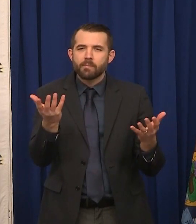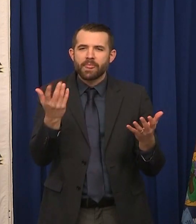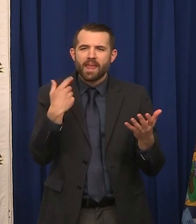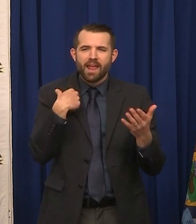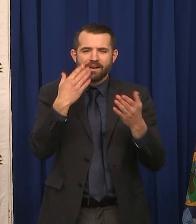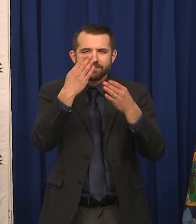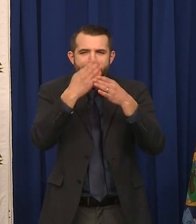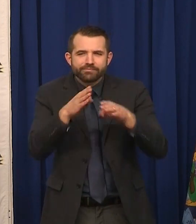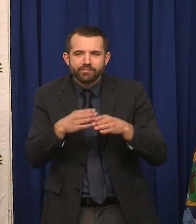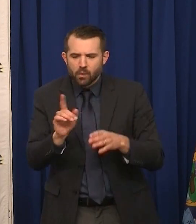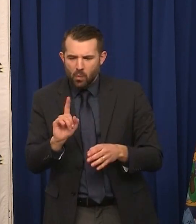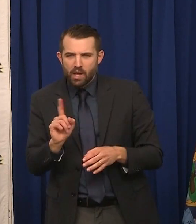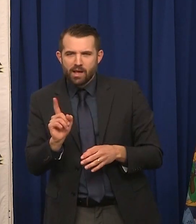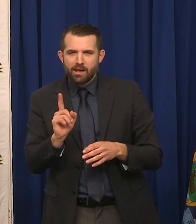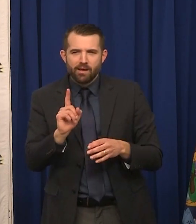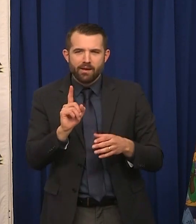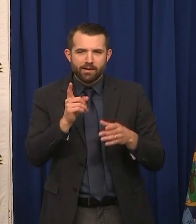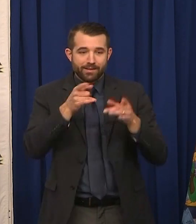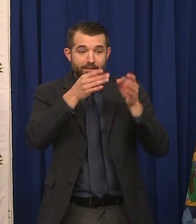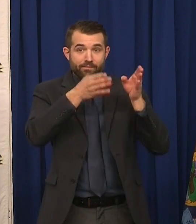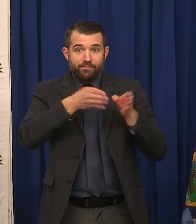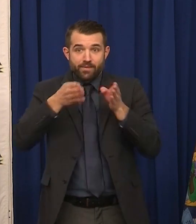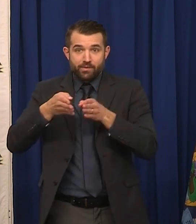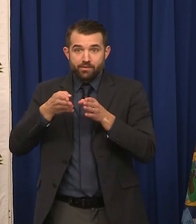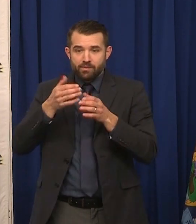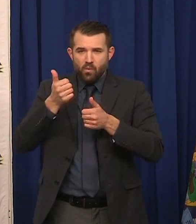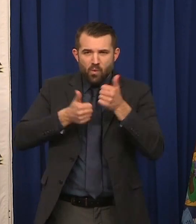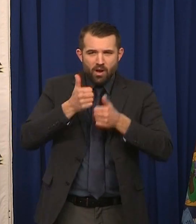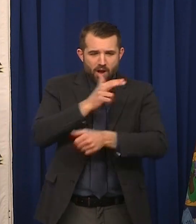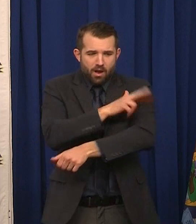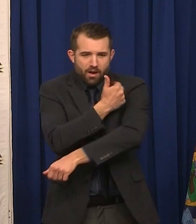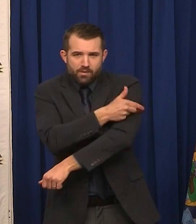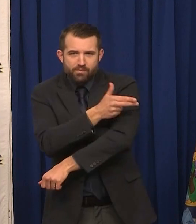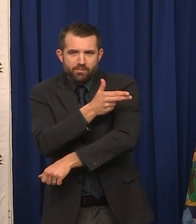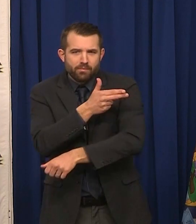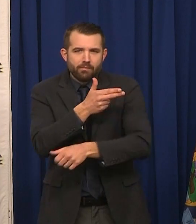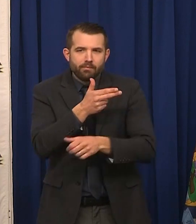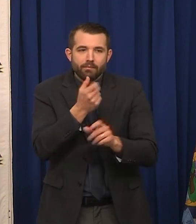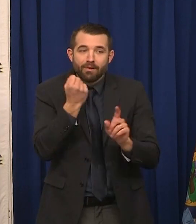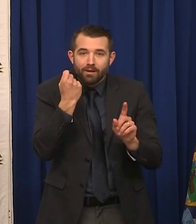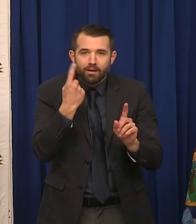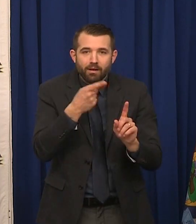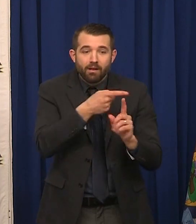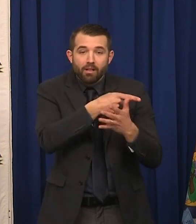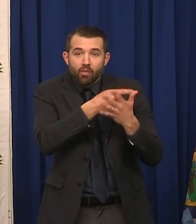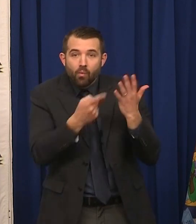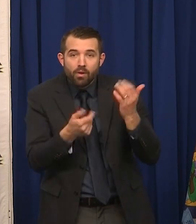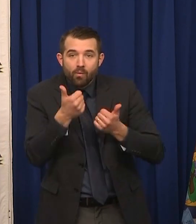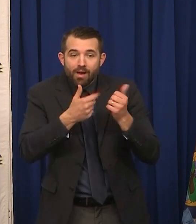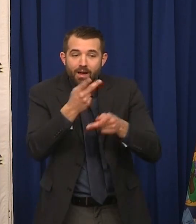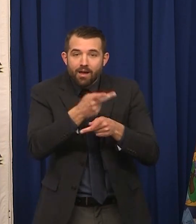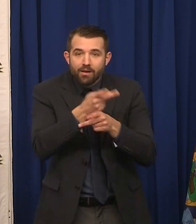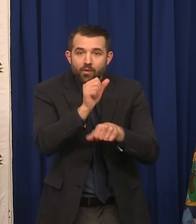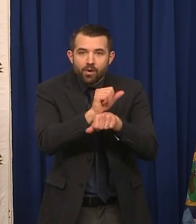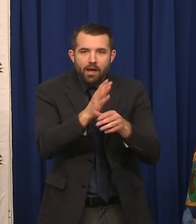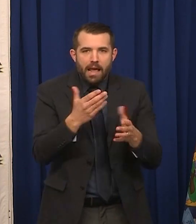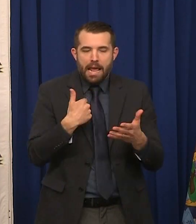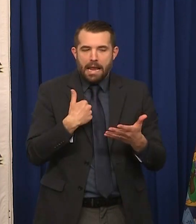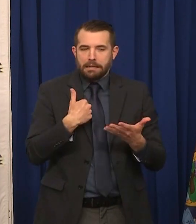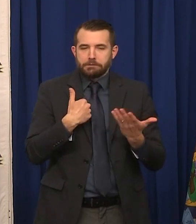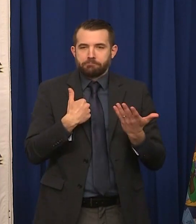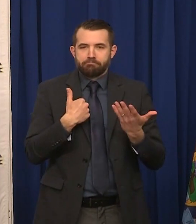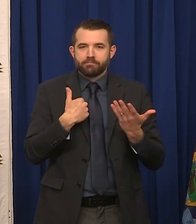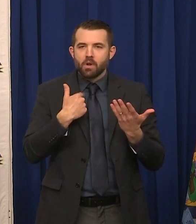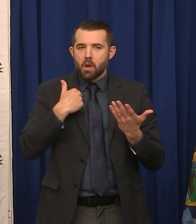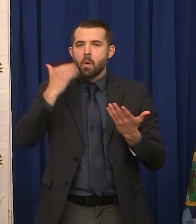have been hospitalized, but not the healthcare workers themselves. So we can try to get better insight into that. We are aware of, for example, 2